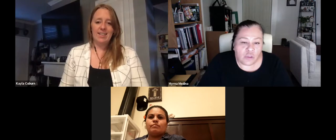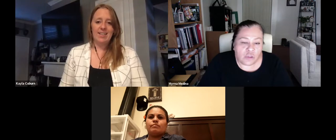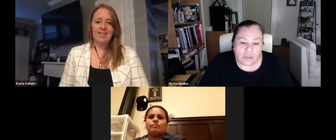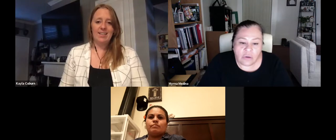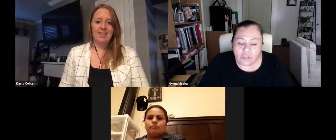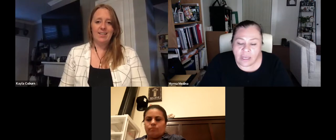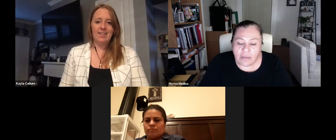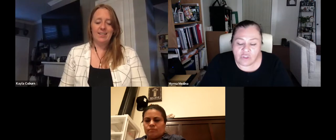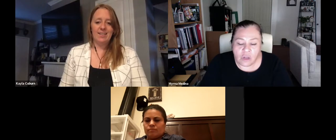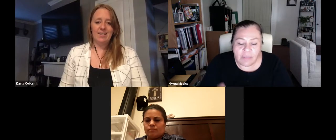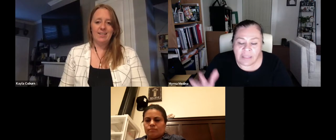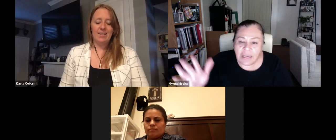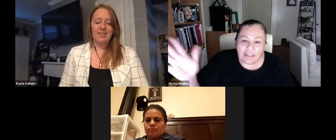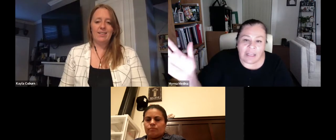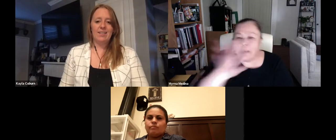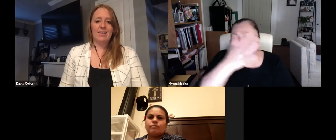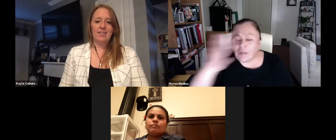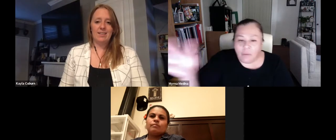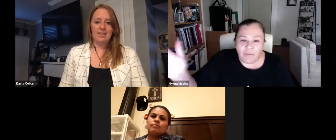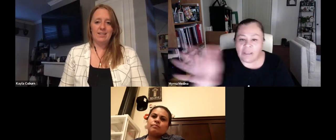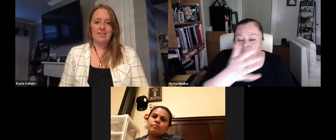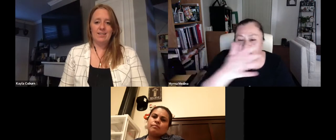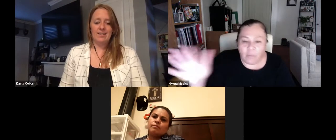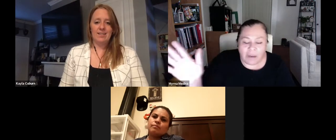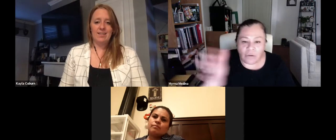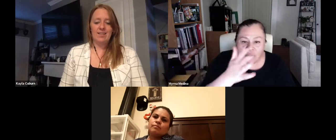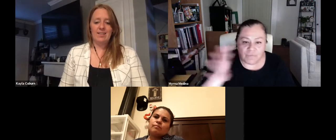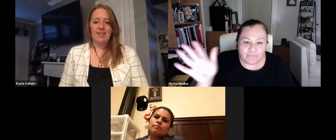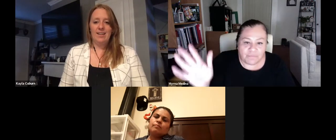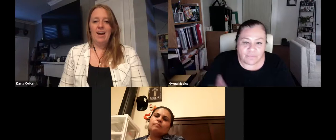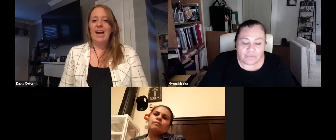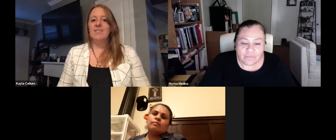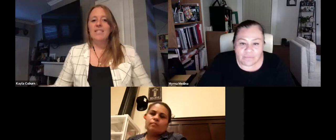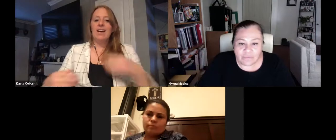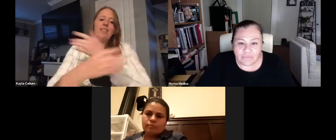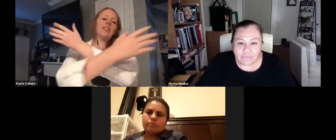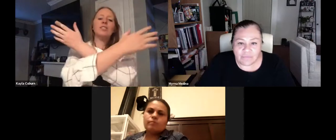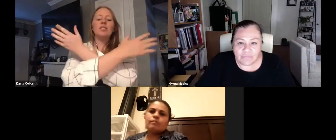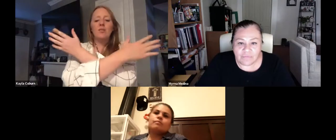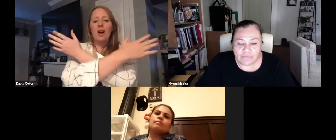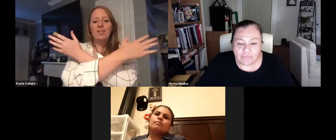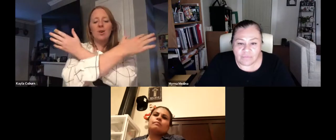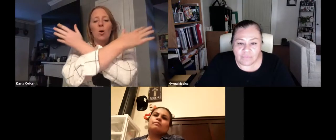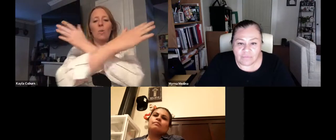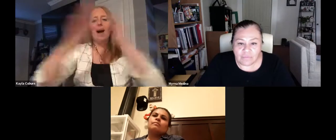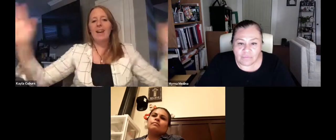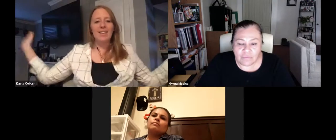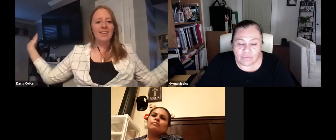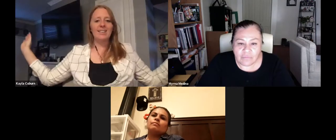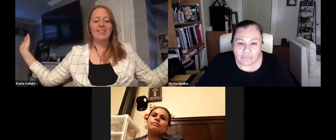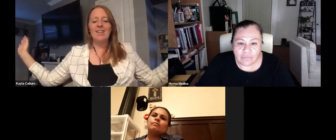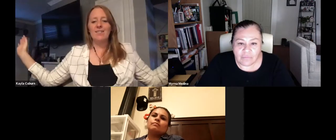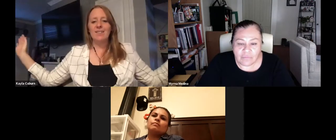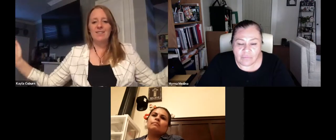que muchos niños solamente levantan la mano y la mueven de un lado para otro. I've seen others cross their whole